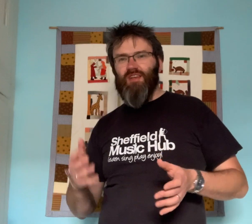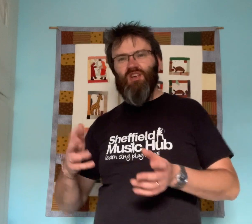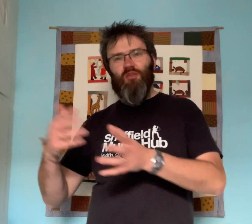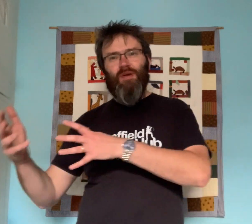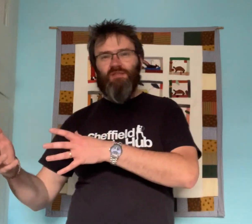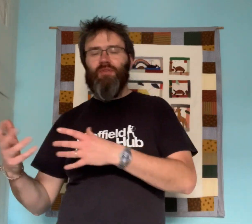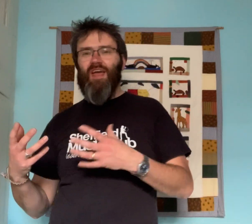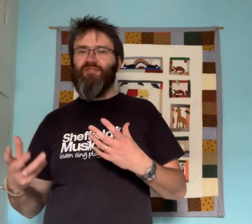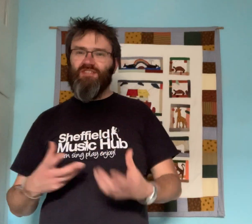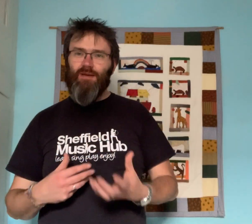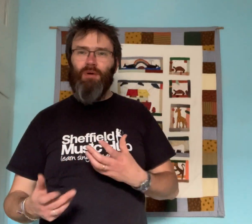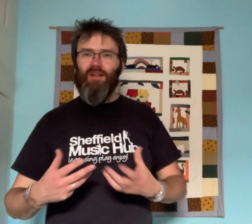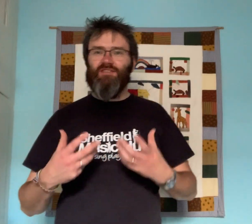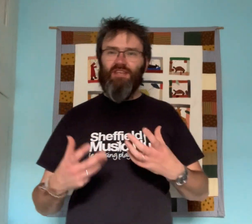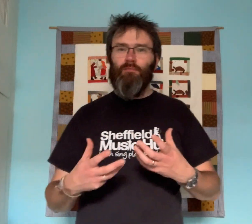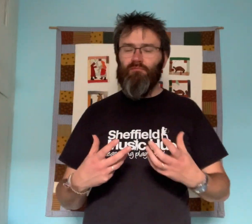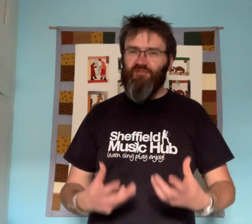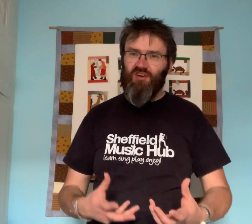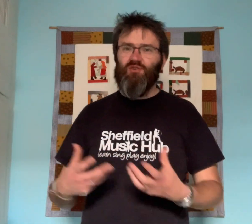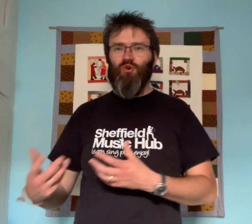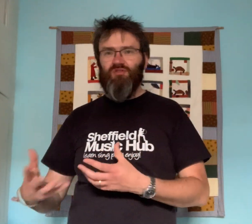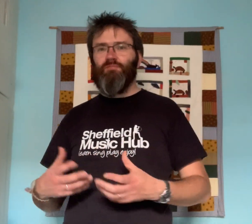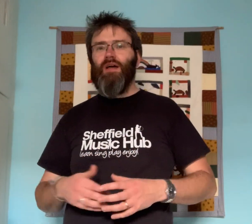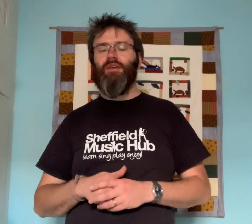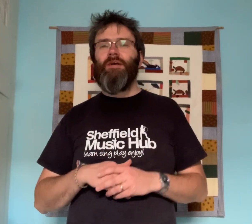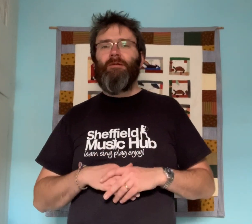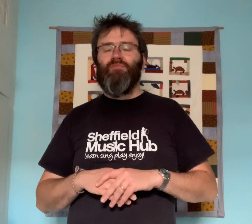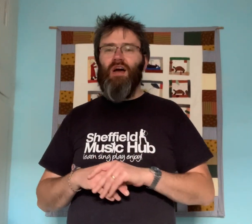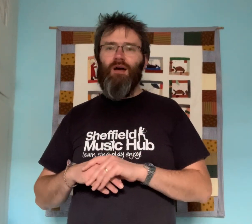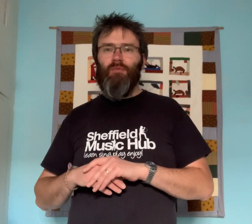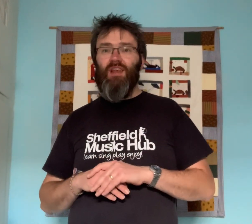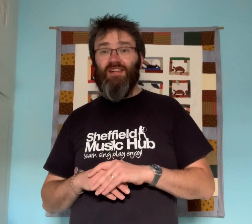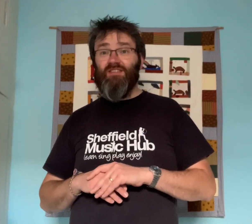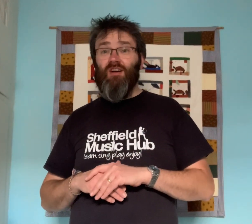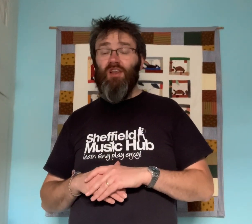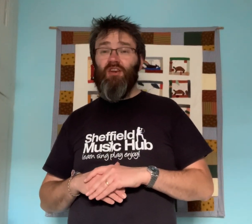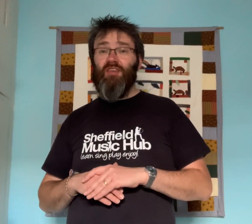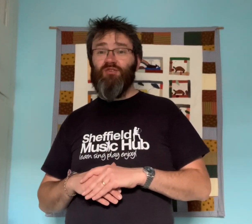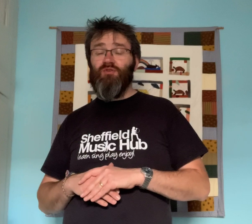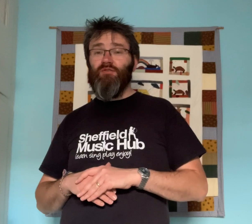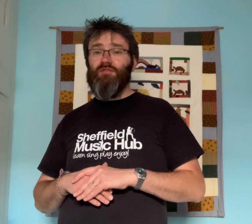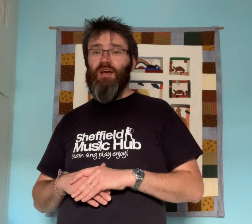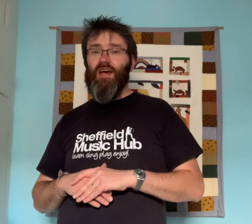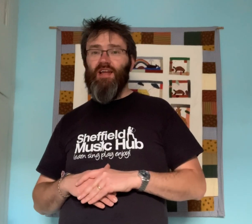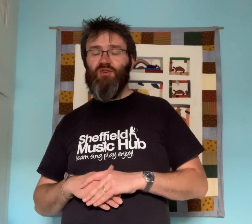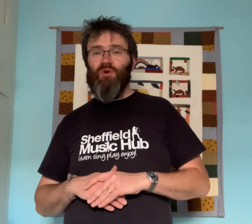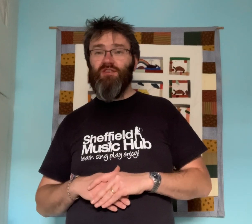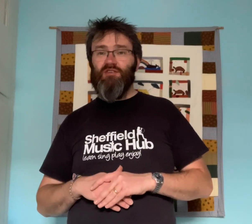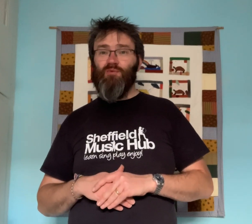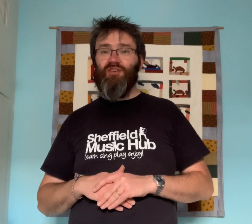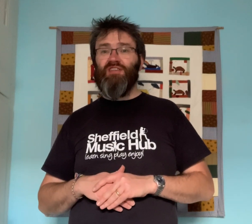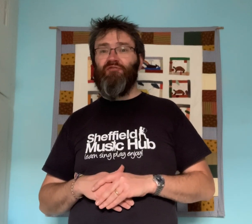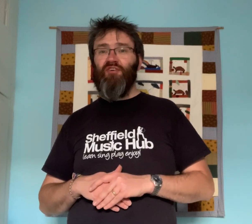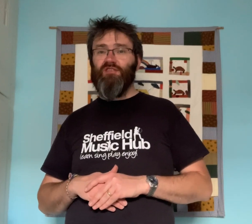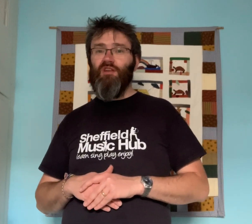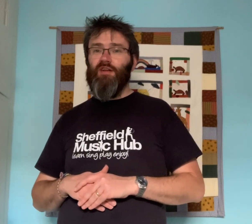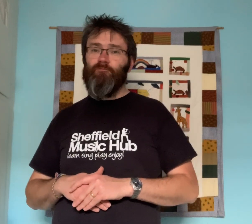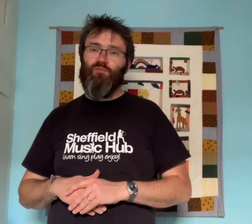other bits, but they have the same patterns, the same verse-chorus pattern. Let's start learning the actual notes. And we're going to start with just that first line, which just